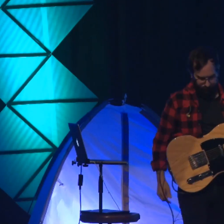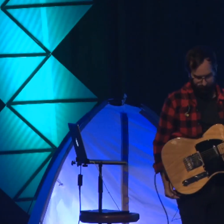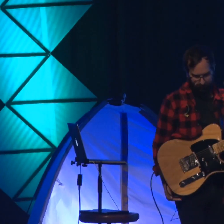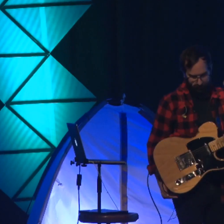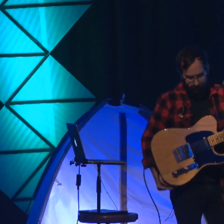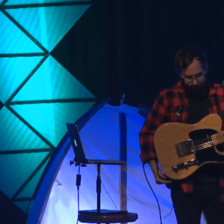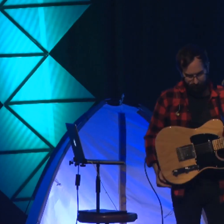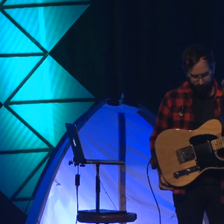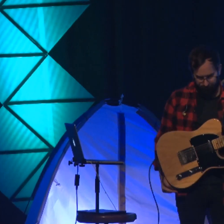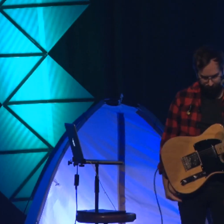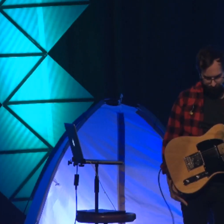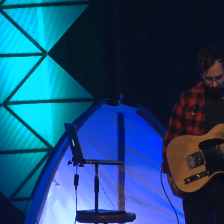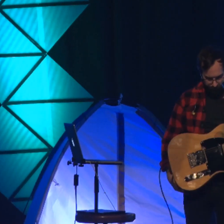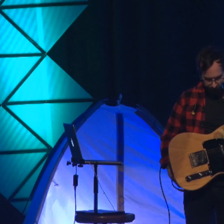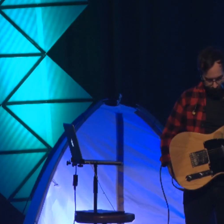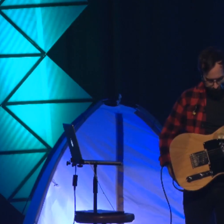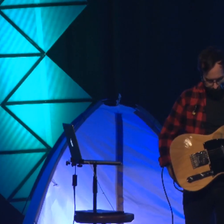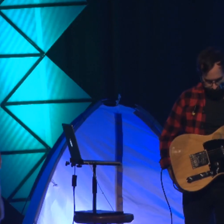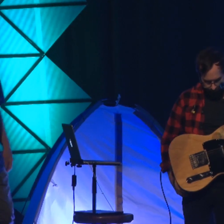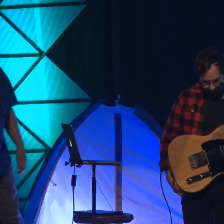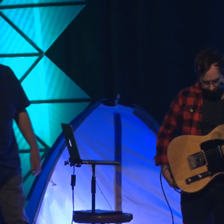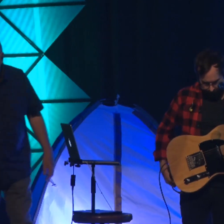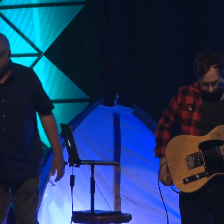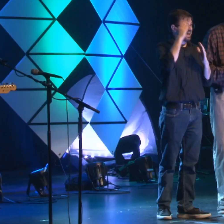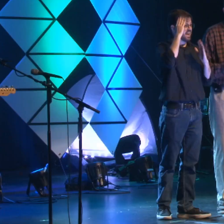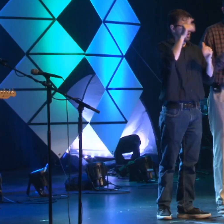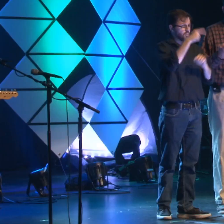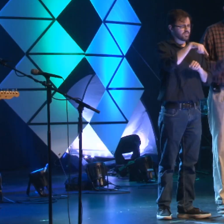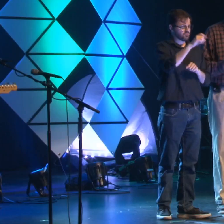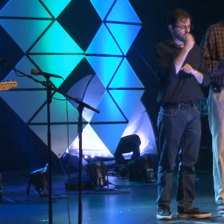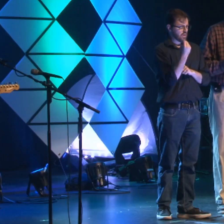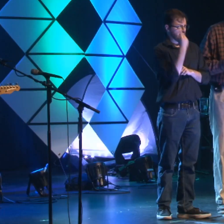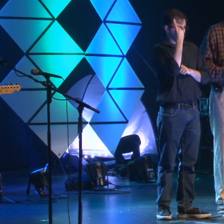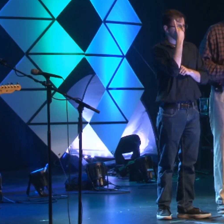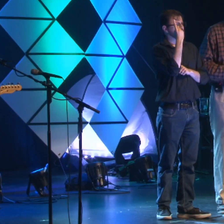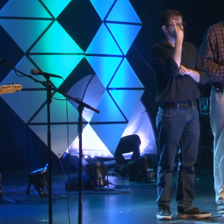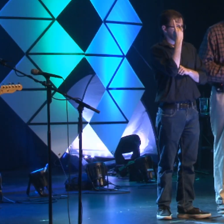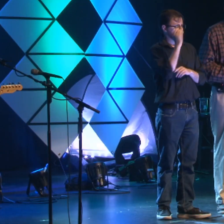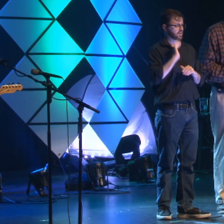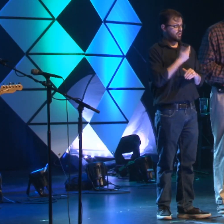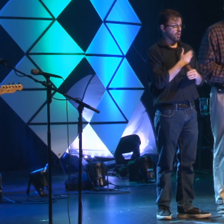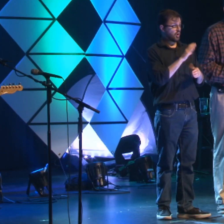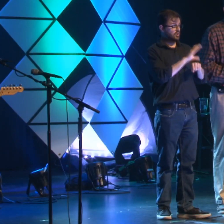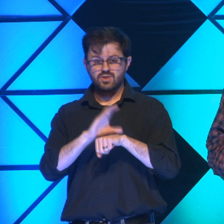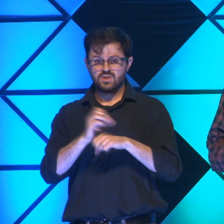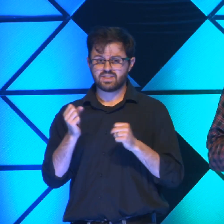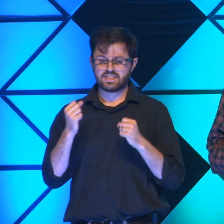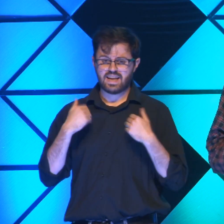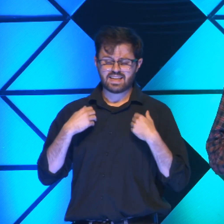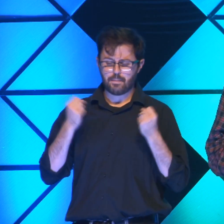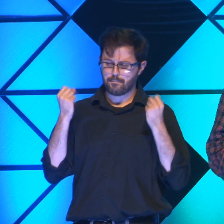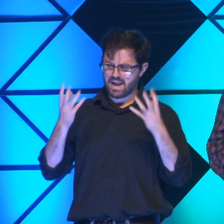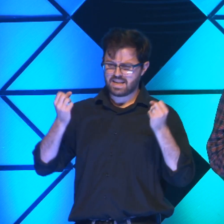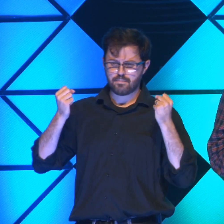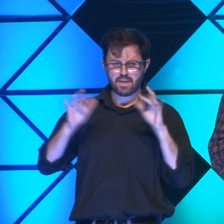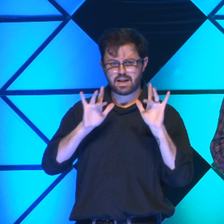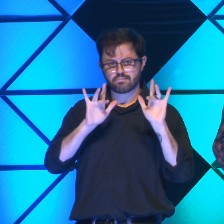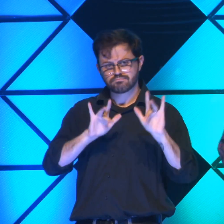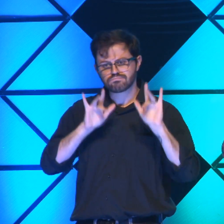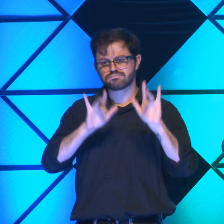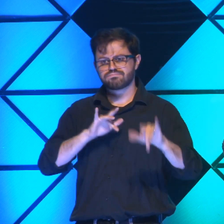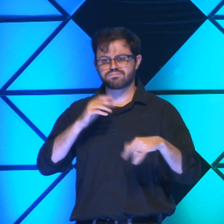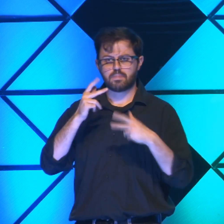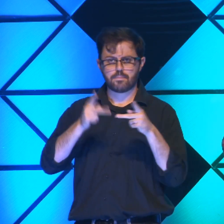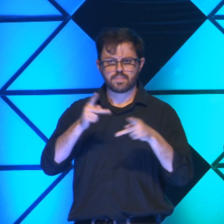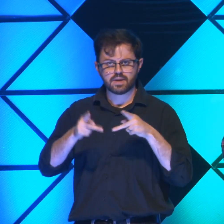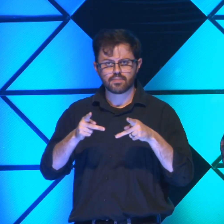that this is a church filled with compassionate people. I hope that if you are struggling with something, that you